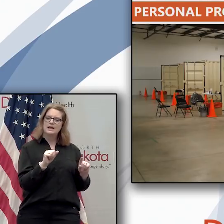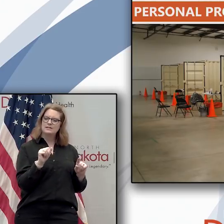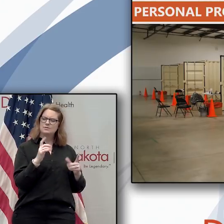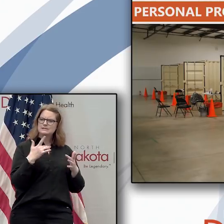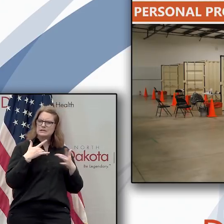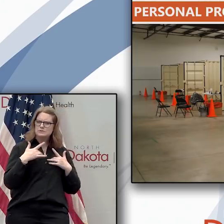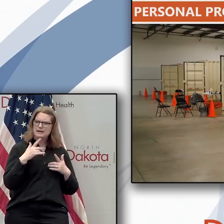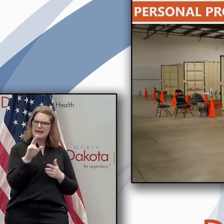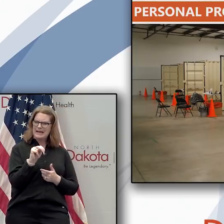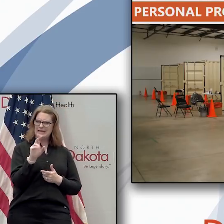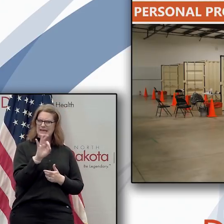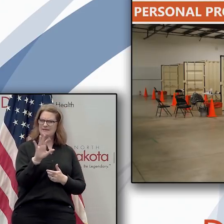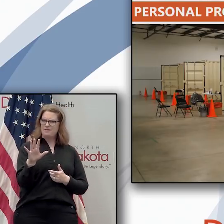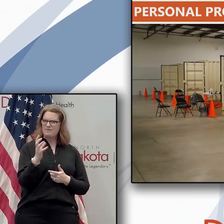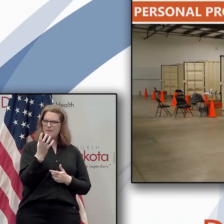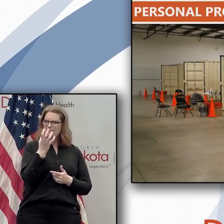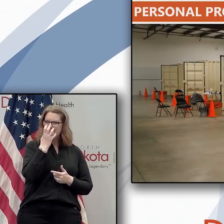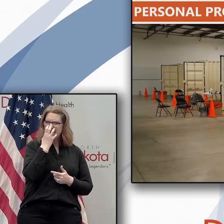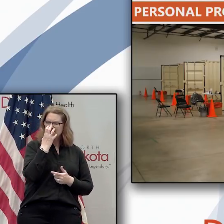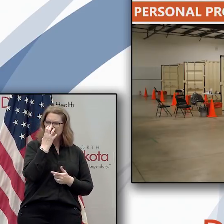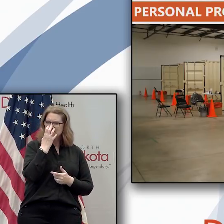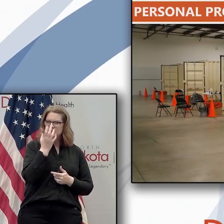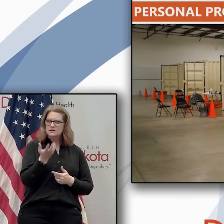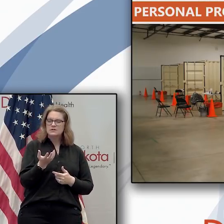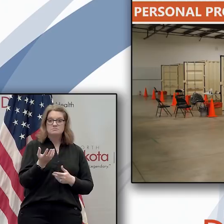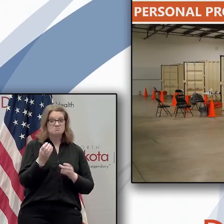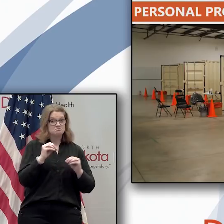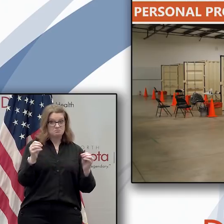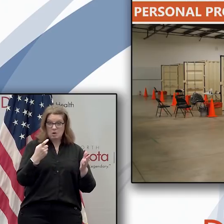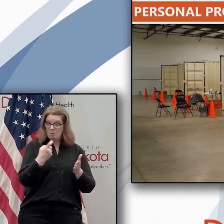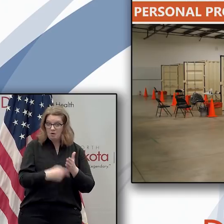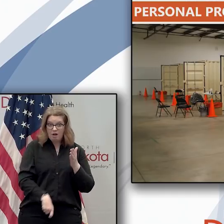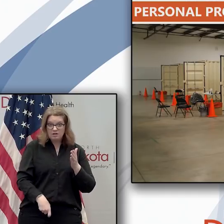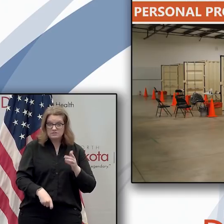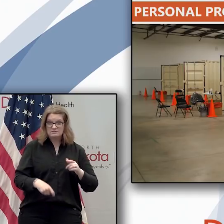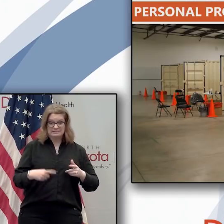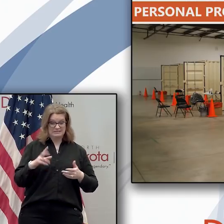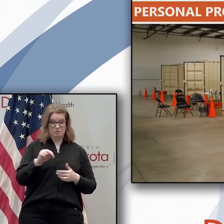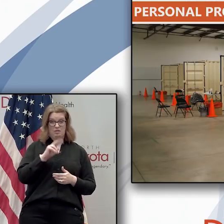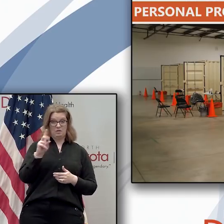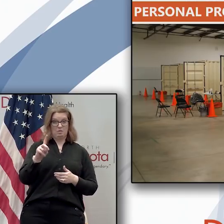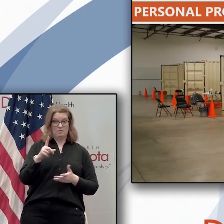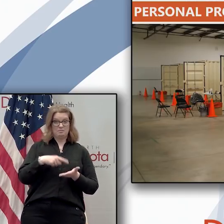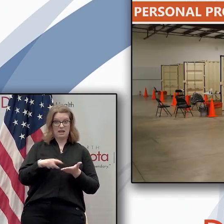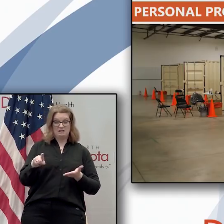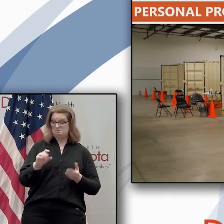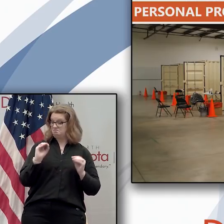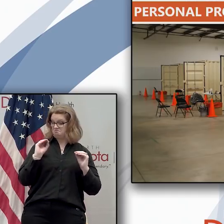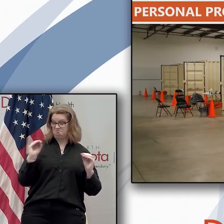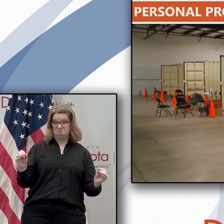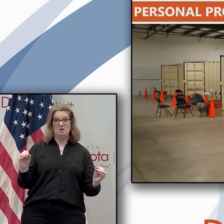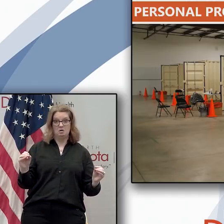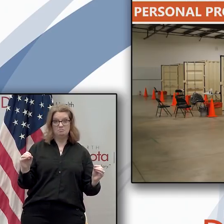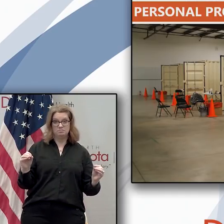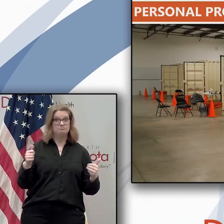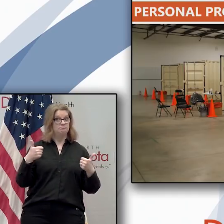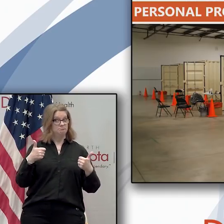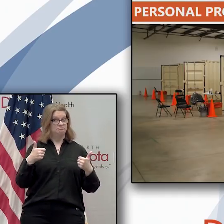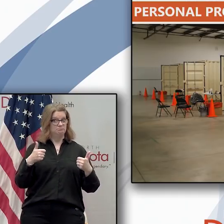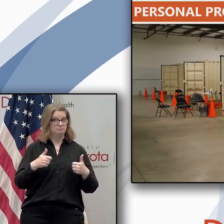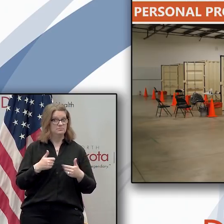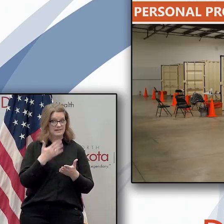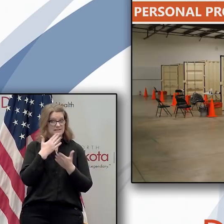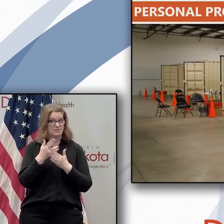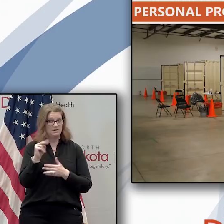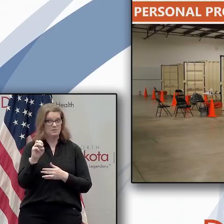respirators, N95 masks. There's no cost of this system to the state of North Dakota, so that's also, I guess, would fit in the good news